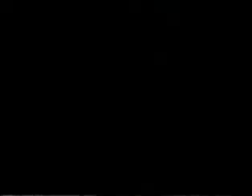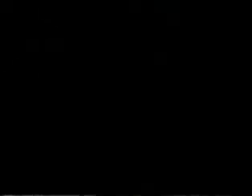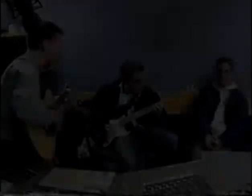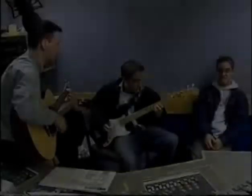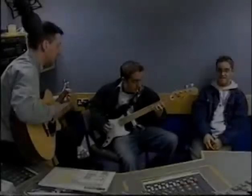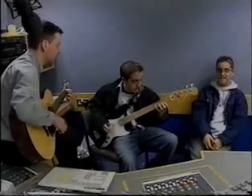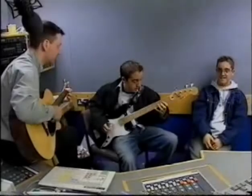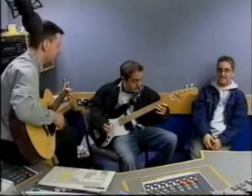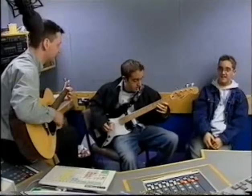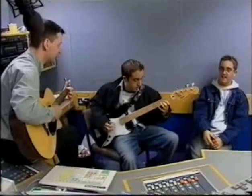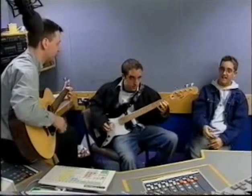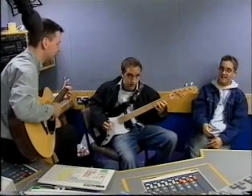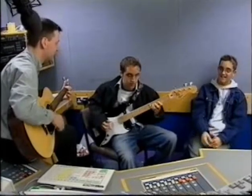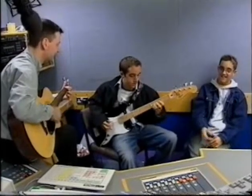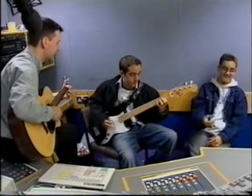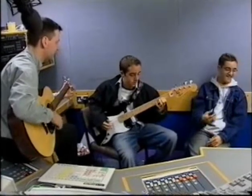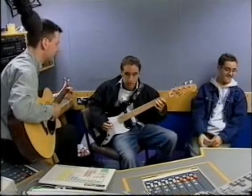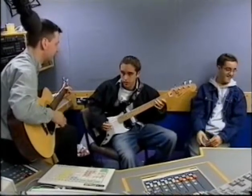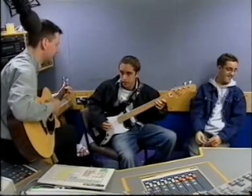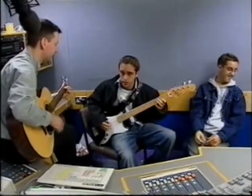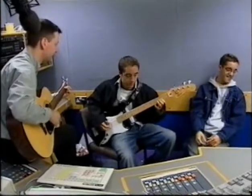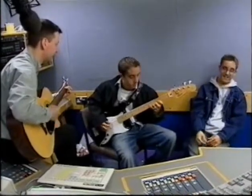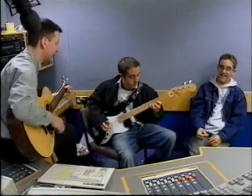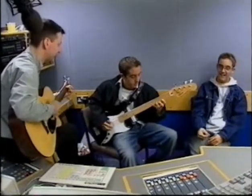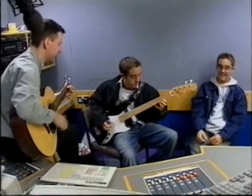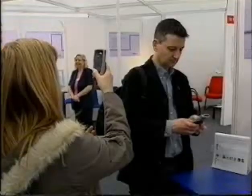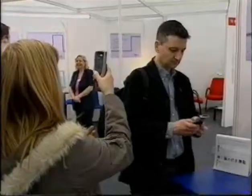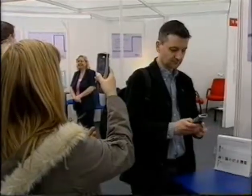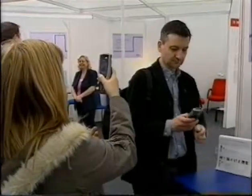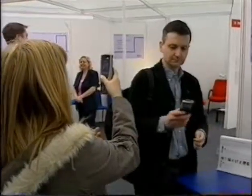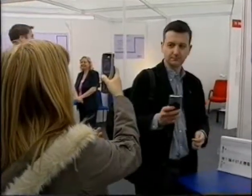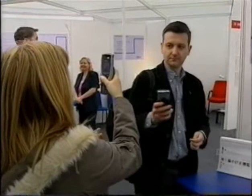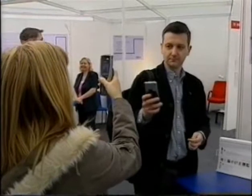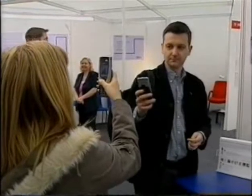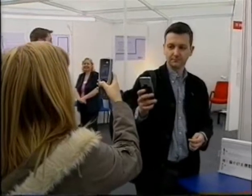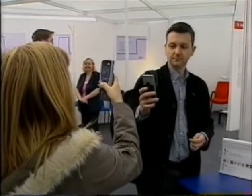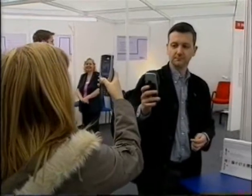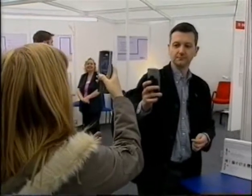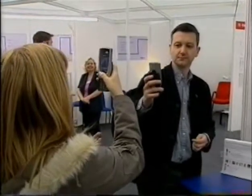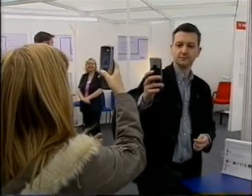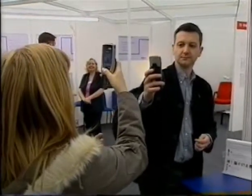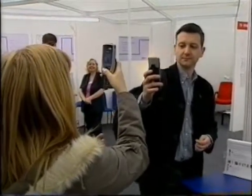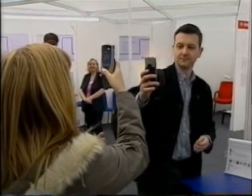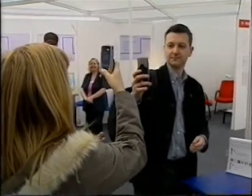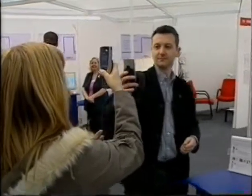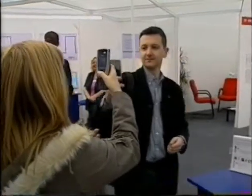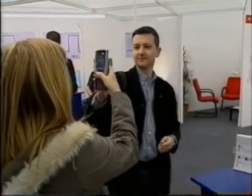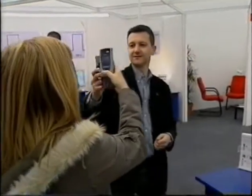Tomorrow, Graham experiences music, even though he can't hear. He'll also be trying out the technologies which are breaking the barriers between